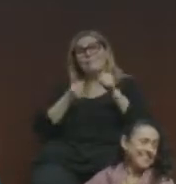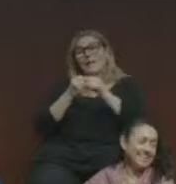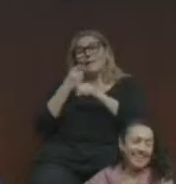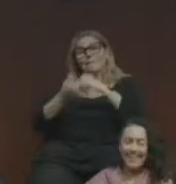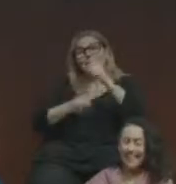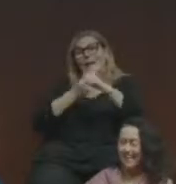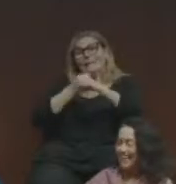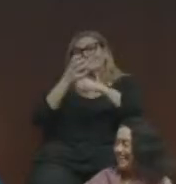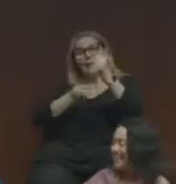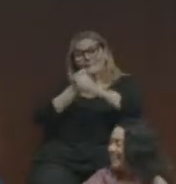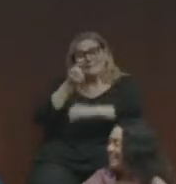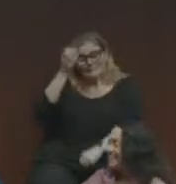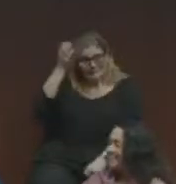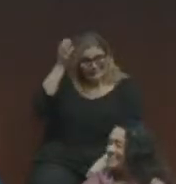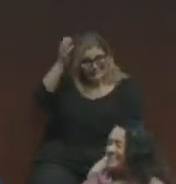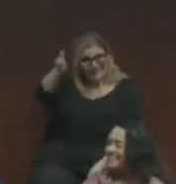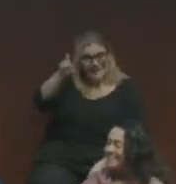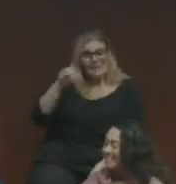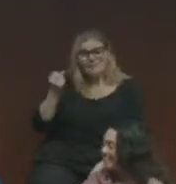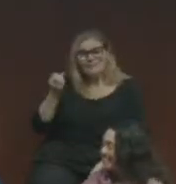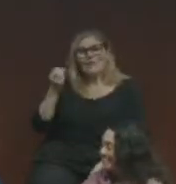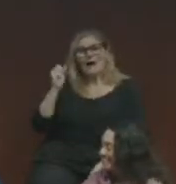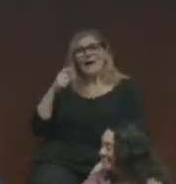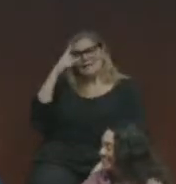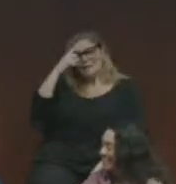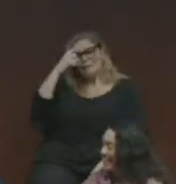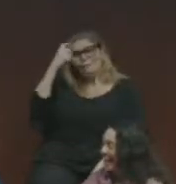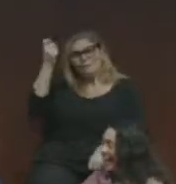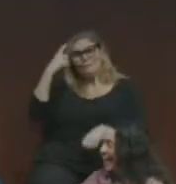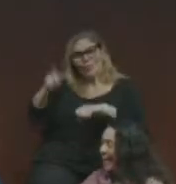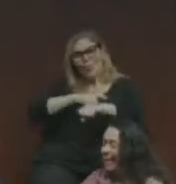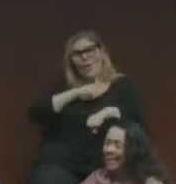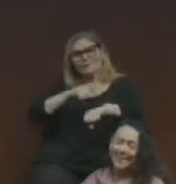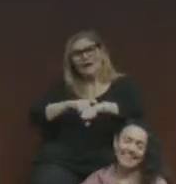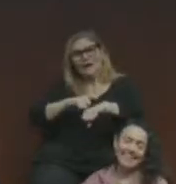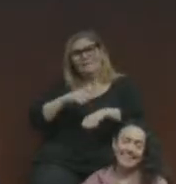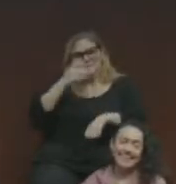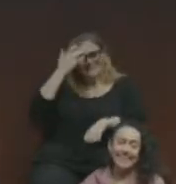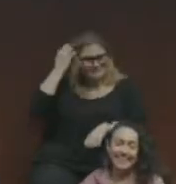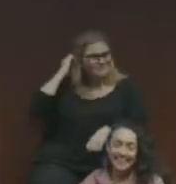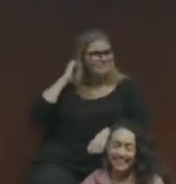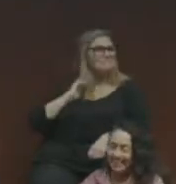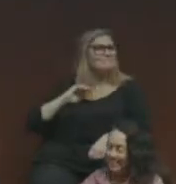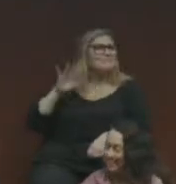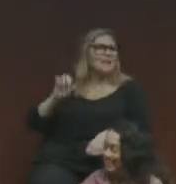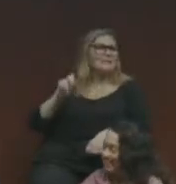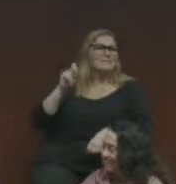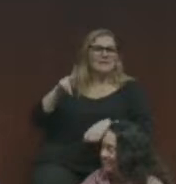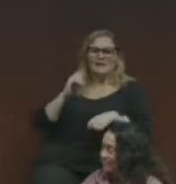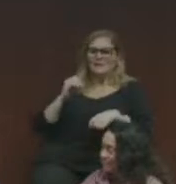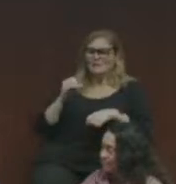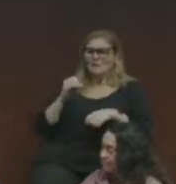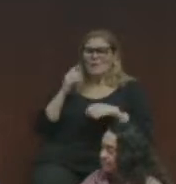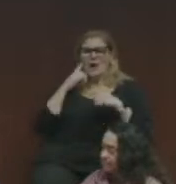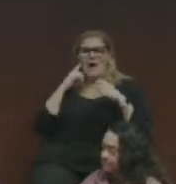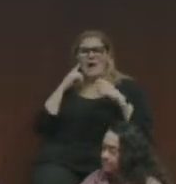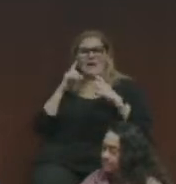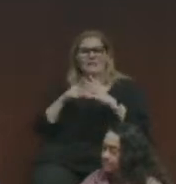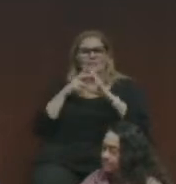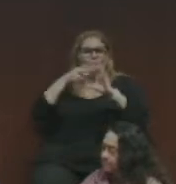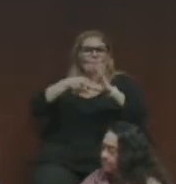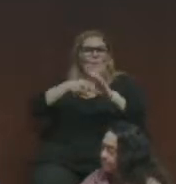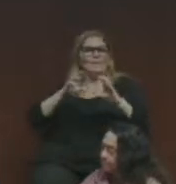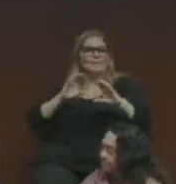years from now. So I can dream for a long time, and I think it's okay. So I entered this